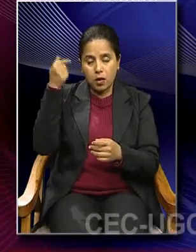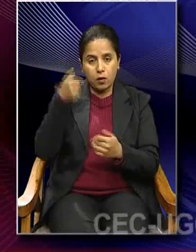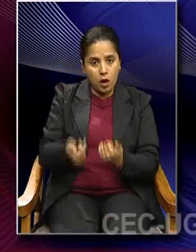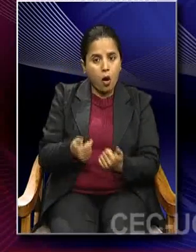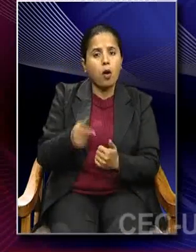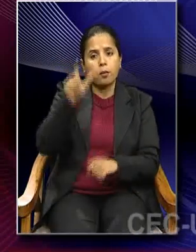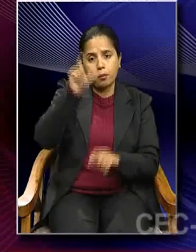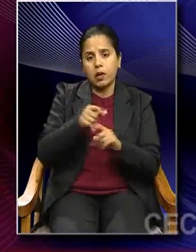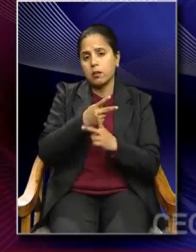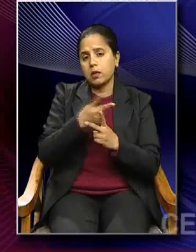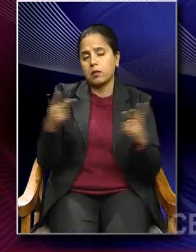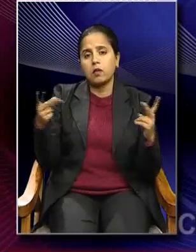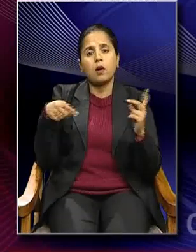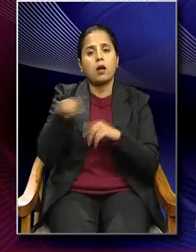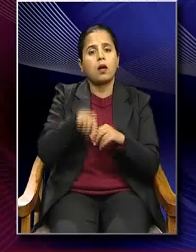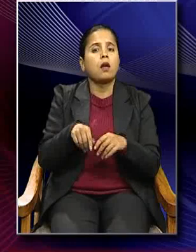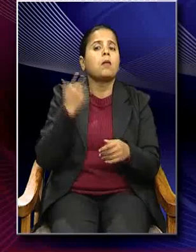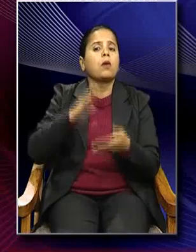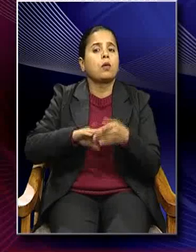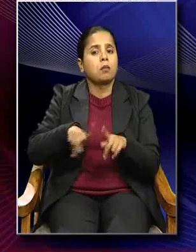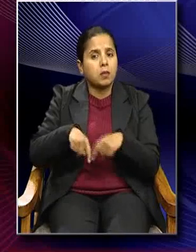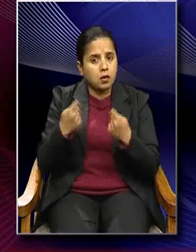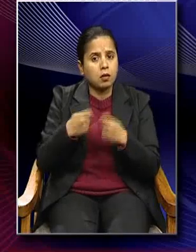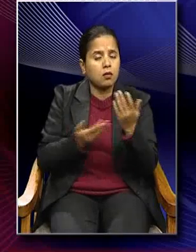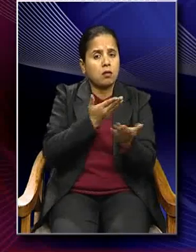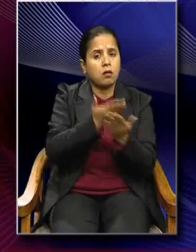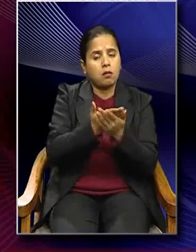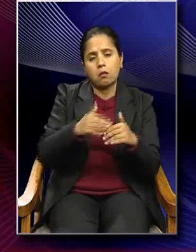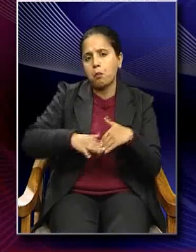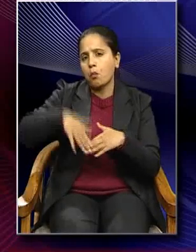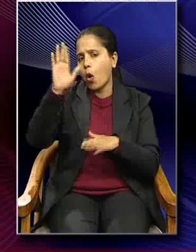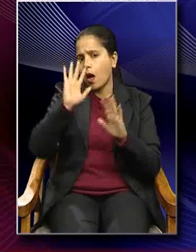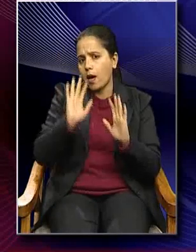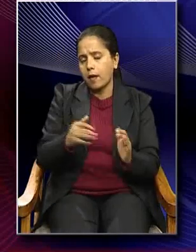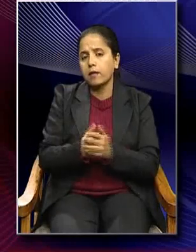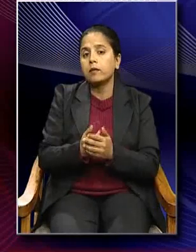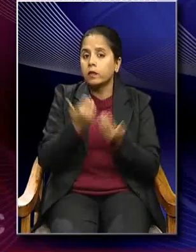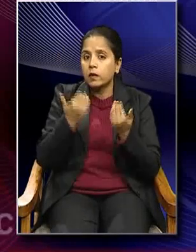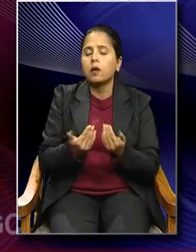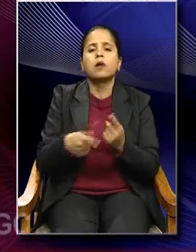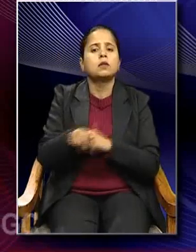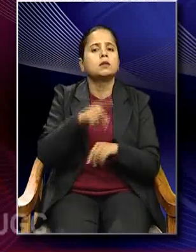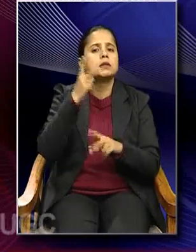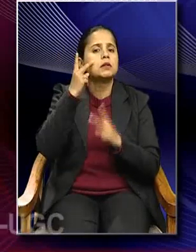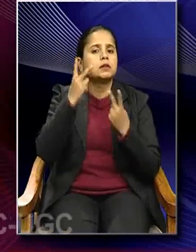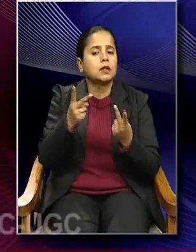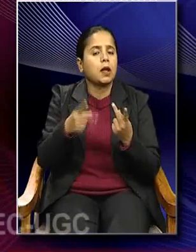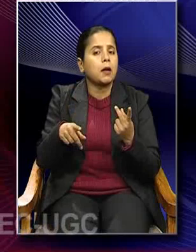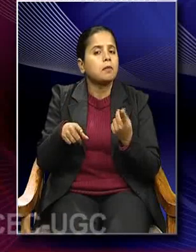society, the number of divorce cases has gone high. So there is a kind of